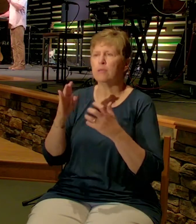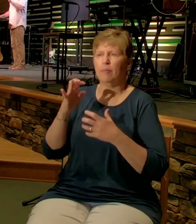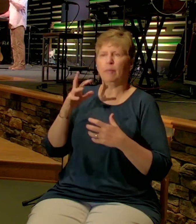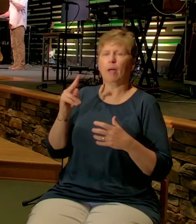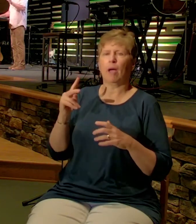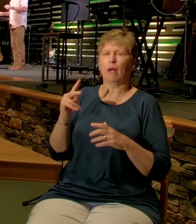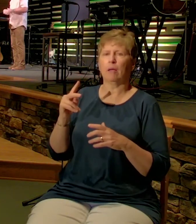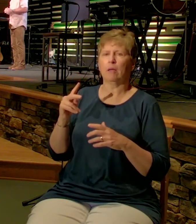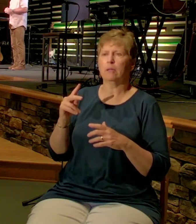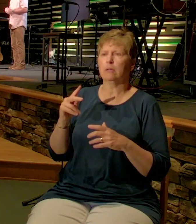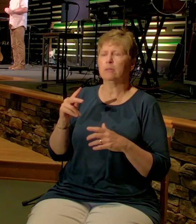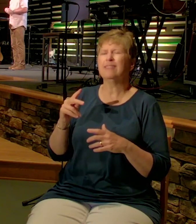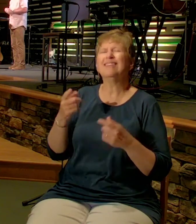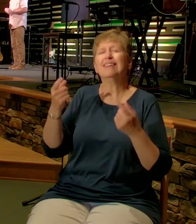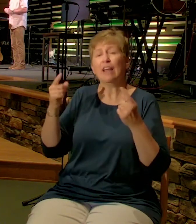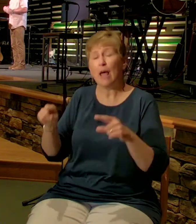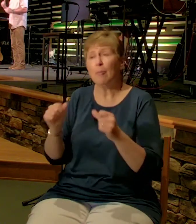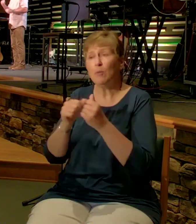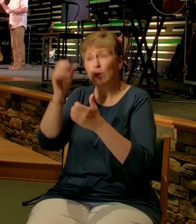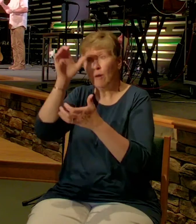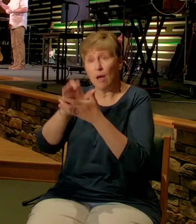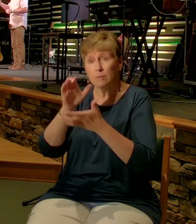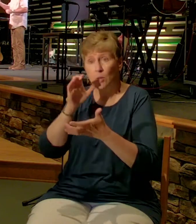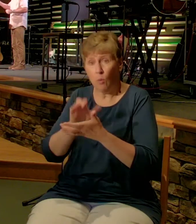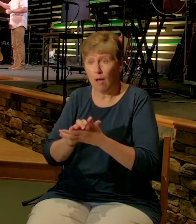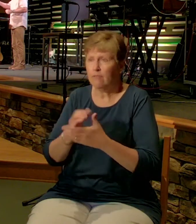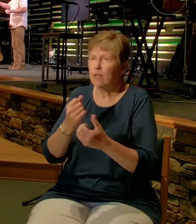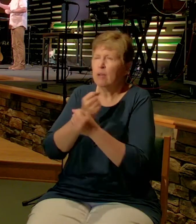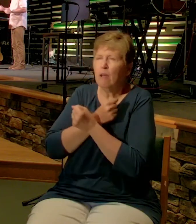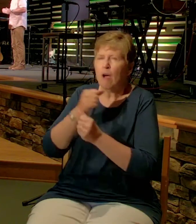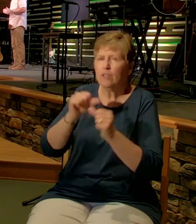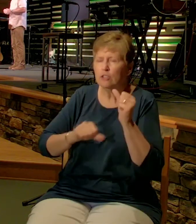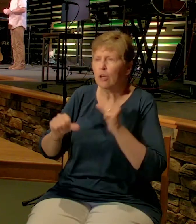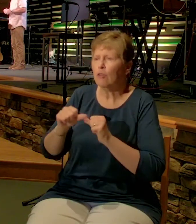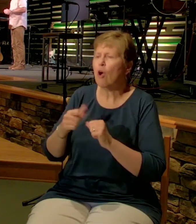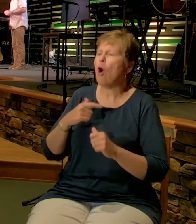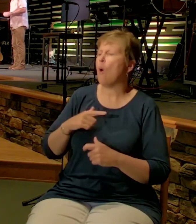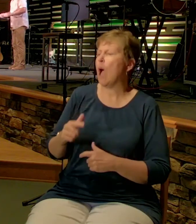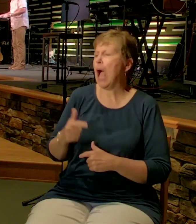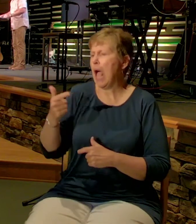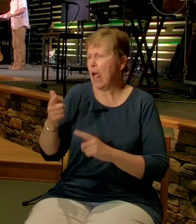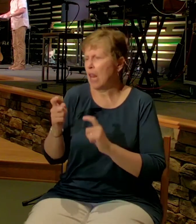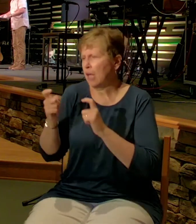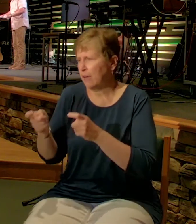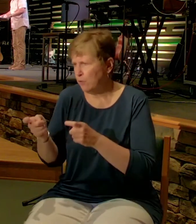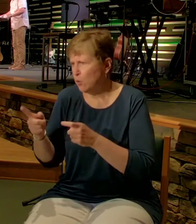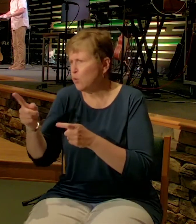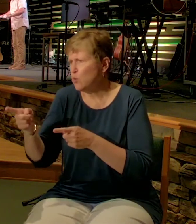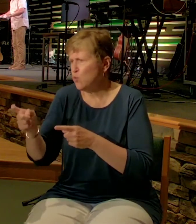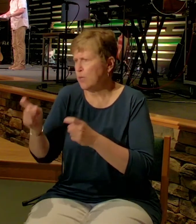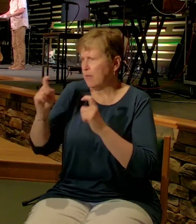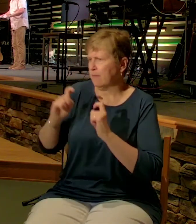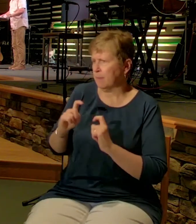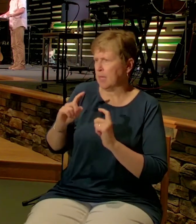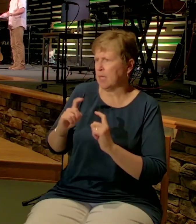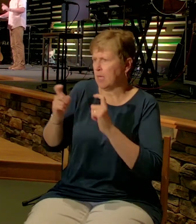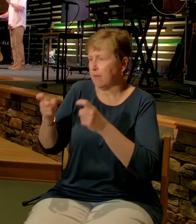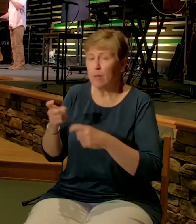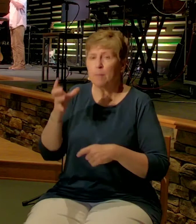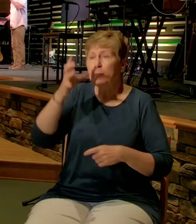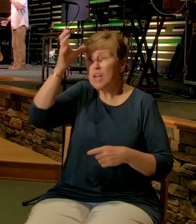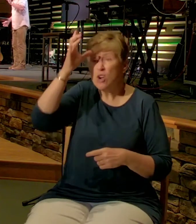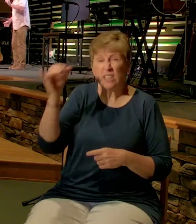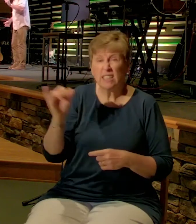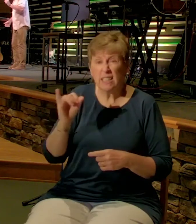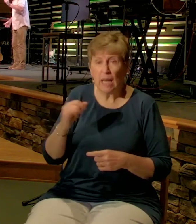Spouses can fall into that trap, loving one another in that way. Parents can fall into that same trap. And